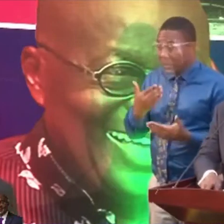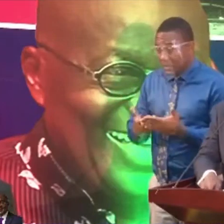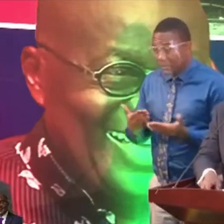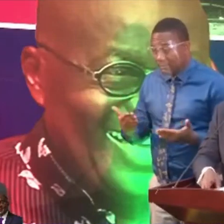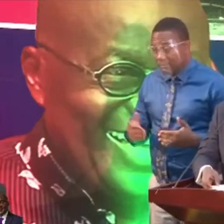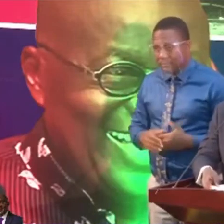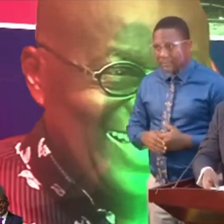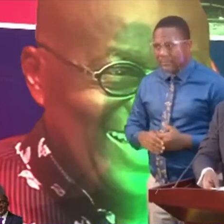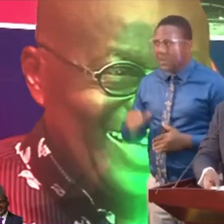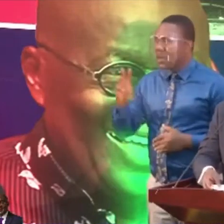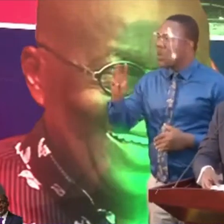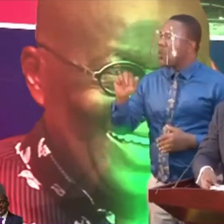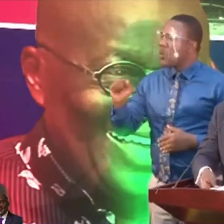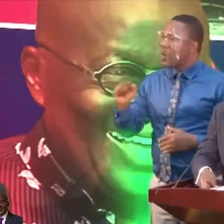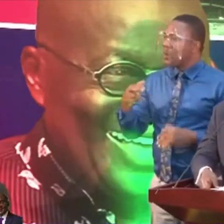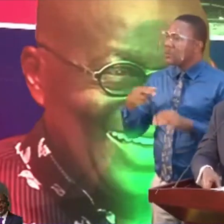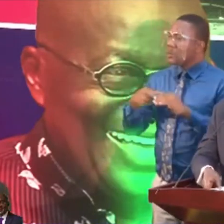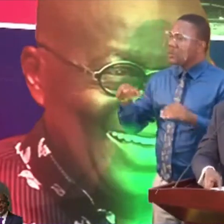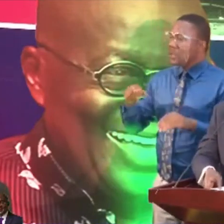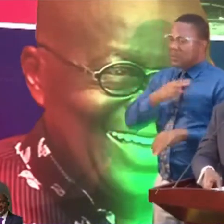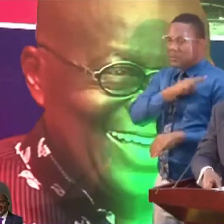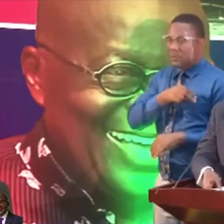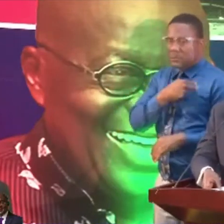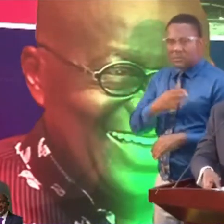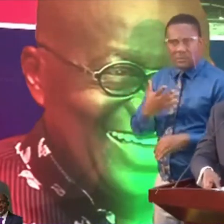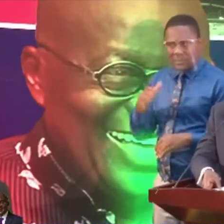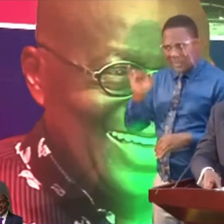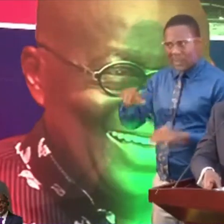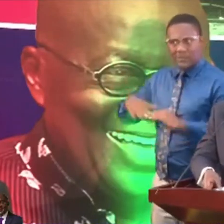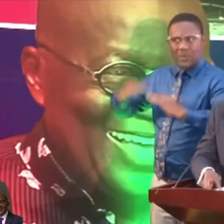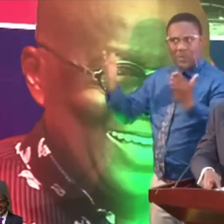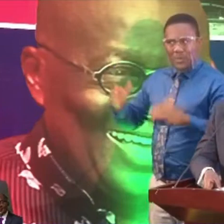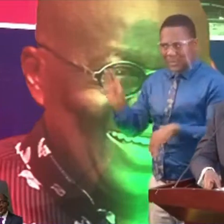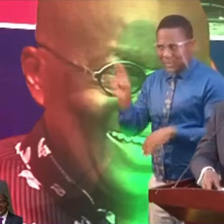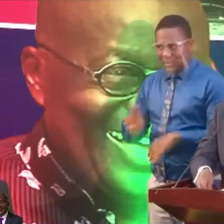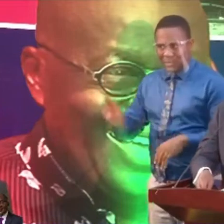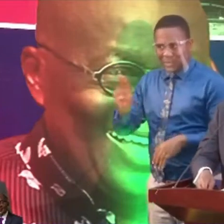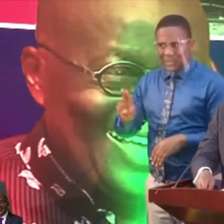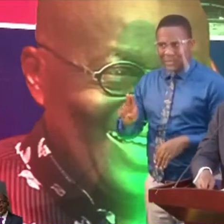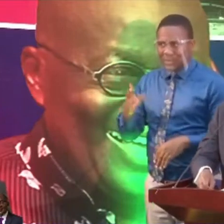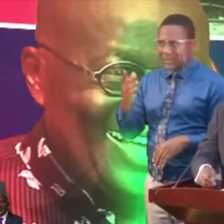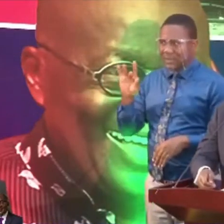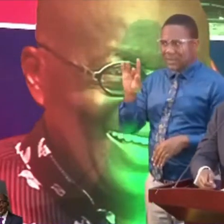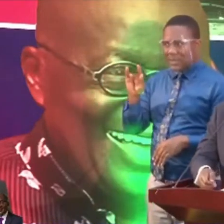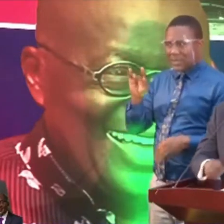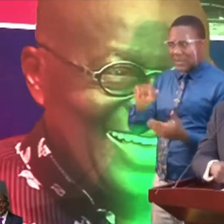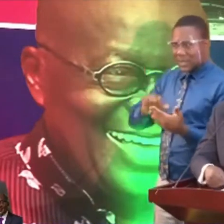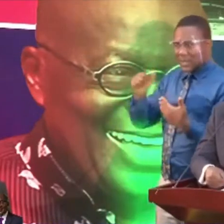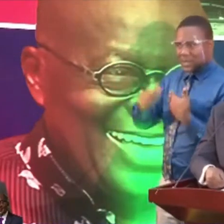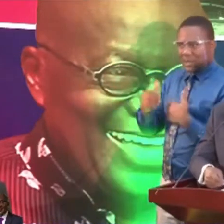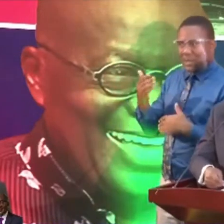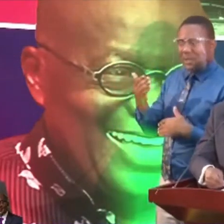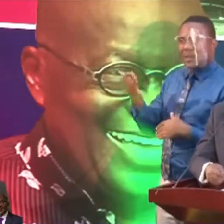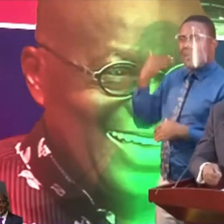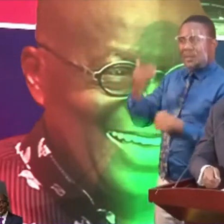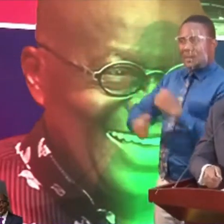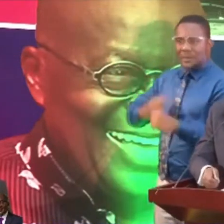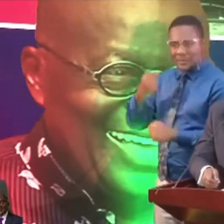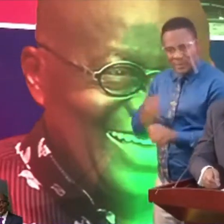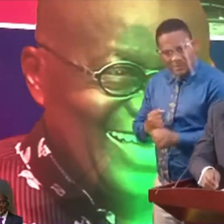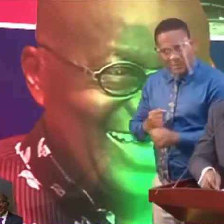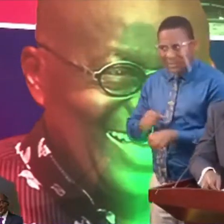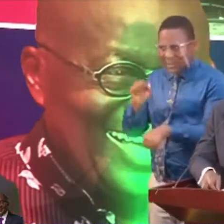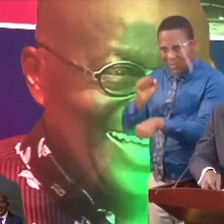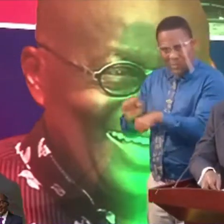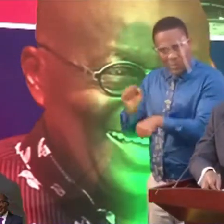Regional Hospital, it has been commissioned. It was commissioned on the 18th of August last year. So they are